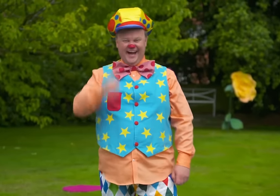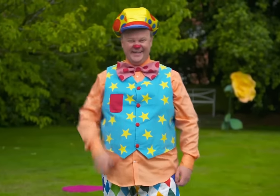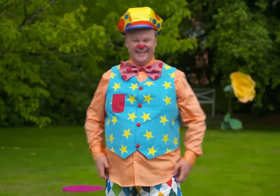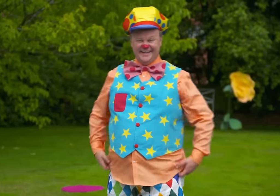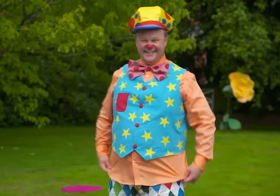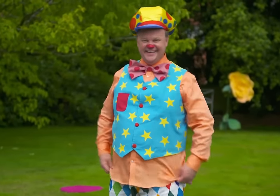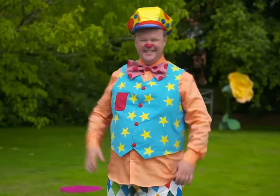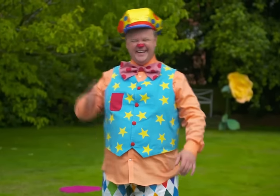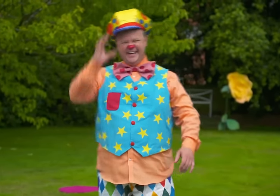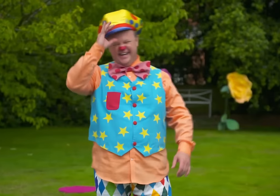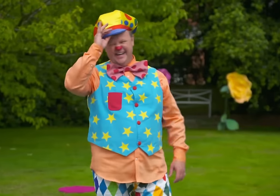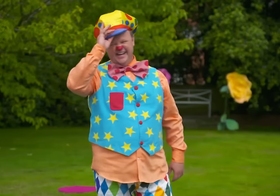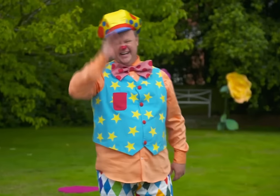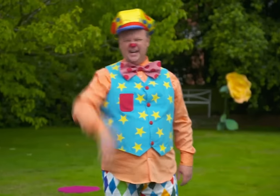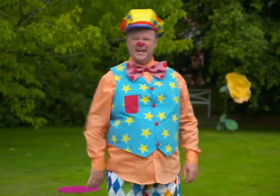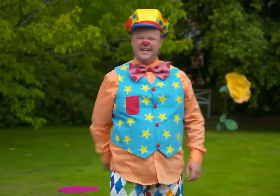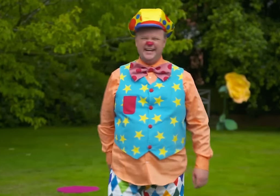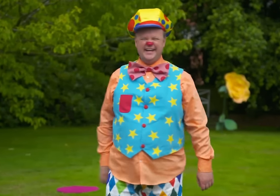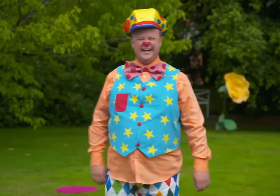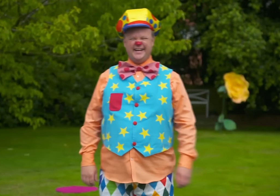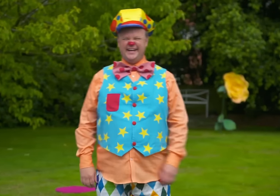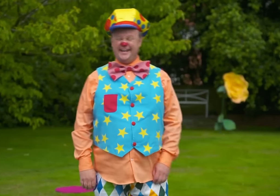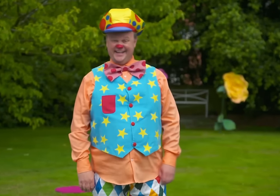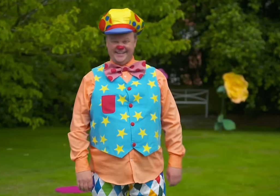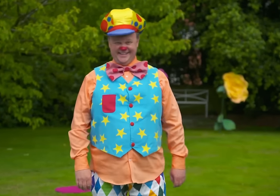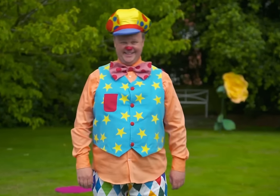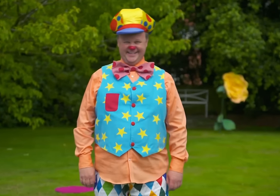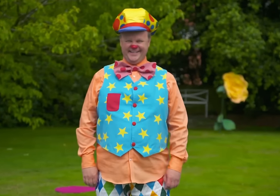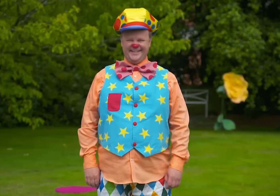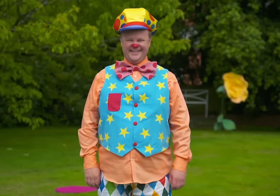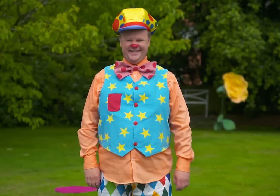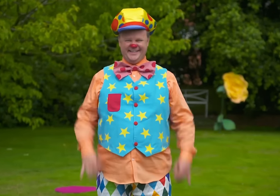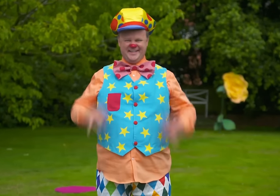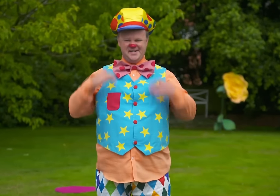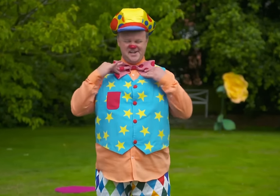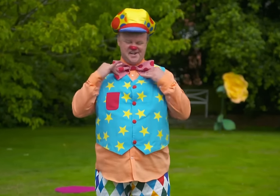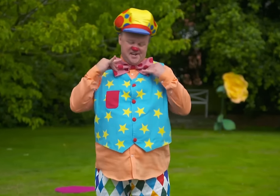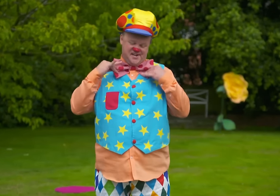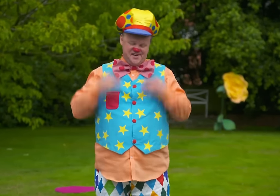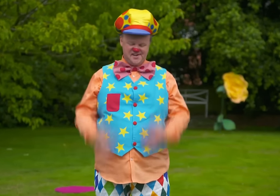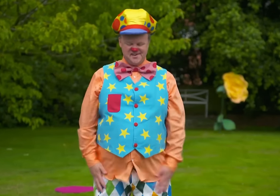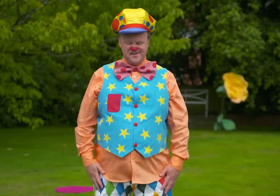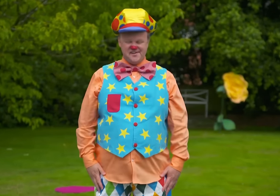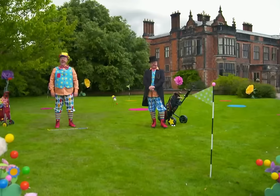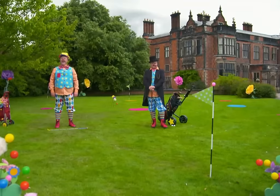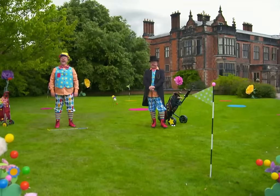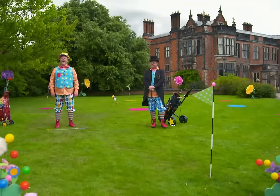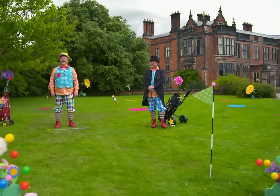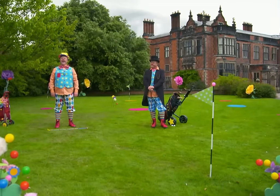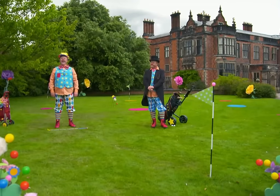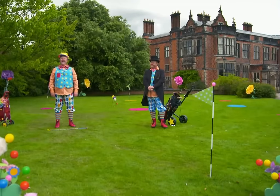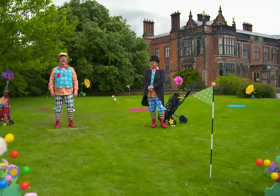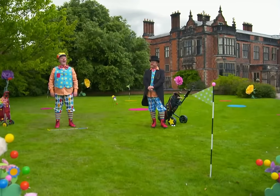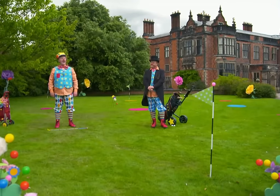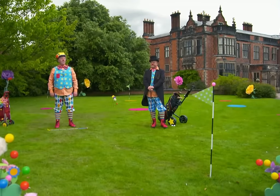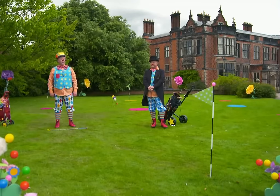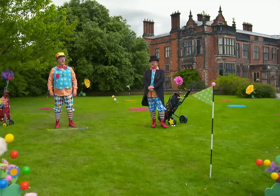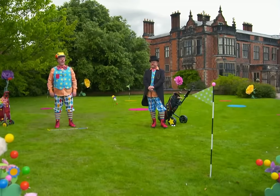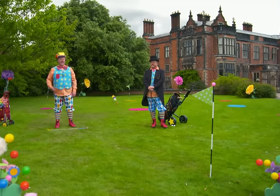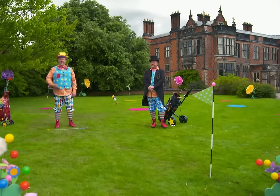done. Thank you, Mr. Tumble. We think you're a golfing star. Ah, and we think